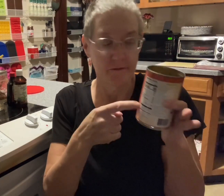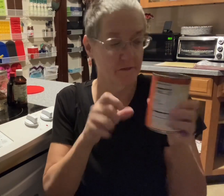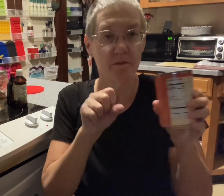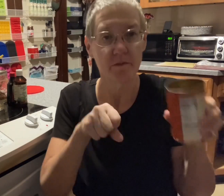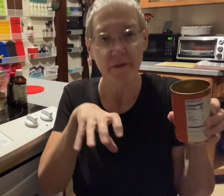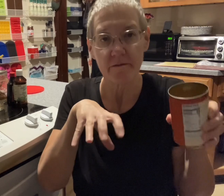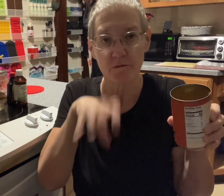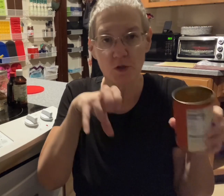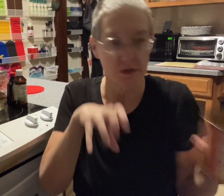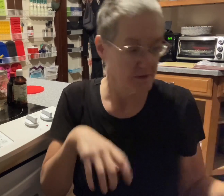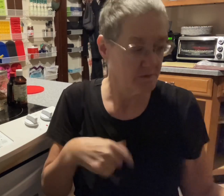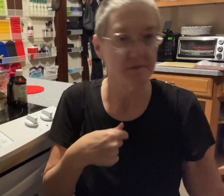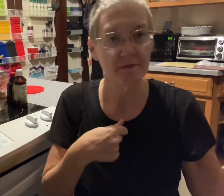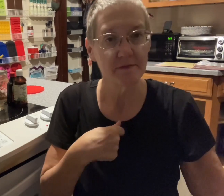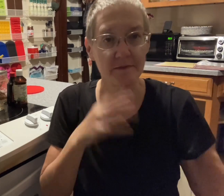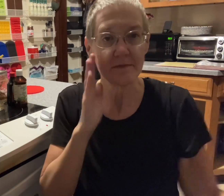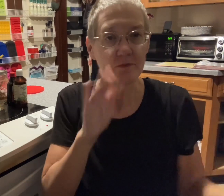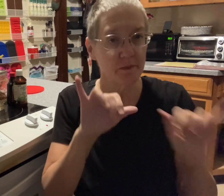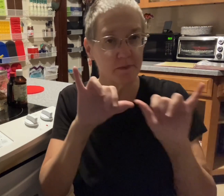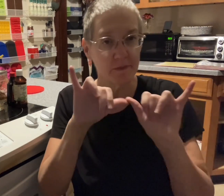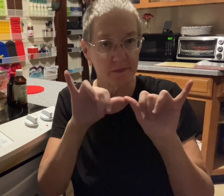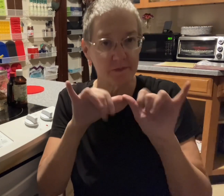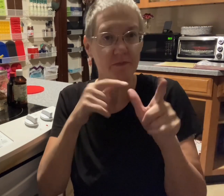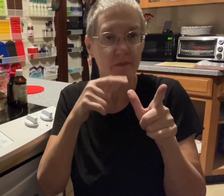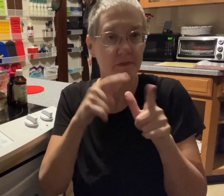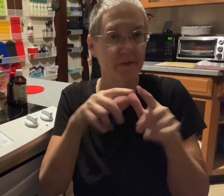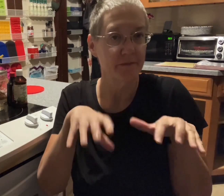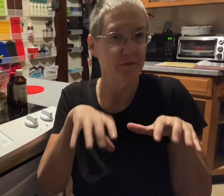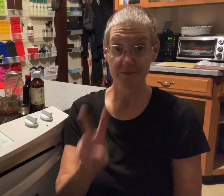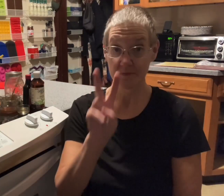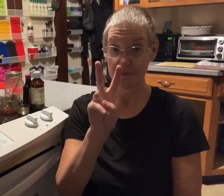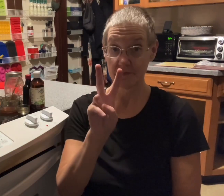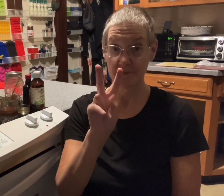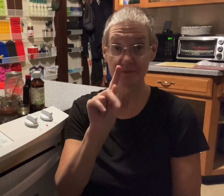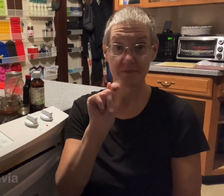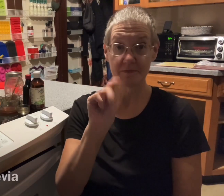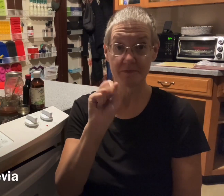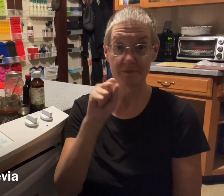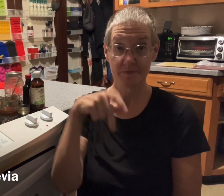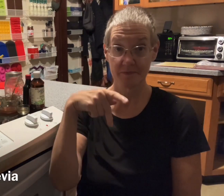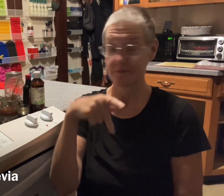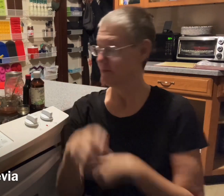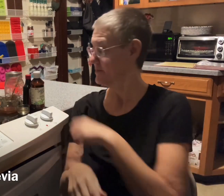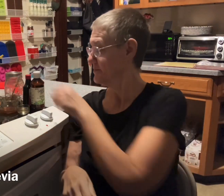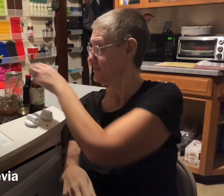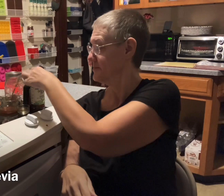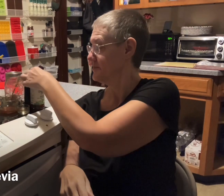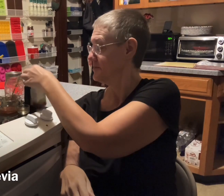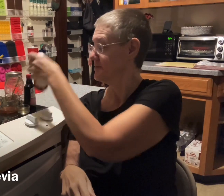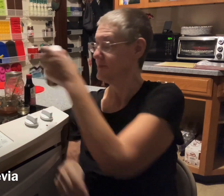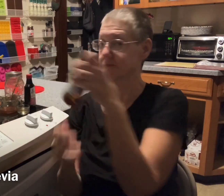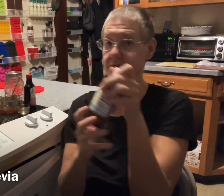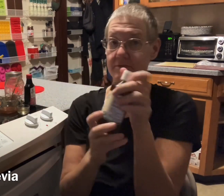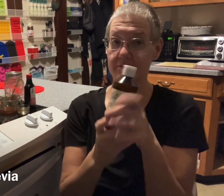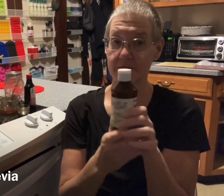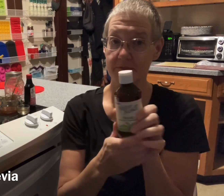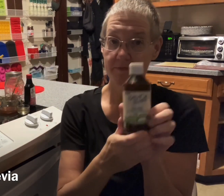I have some left, so I'm going to freeze that. I'm going to just measure it and put it in a baggie and freeze it. We're going to add 2